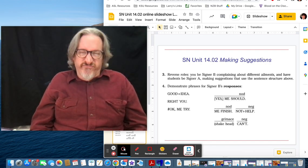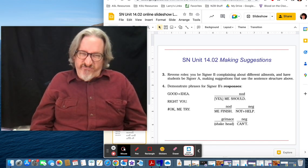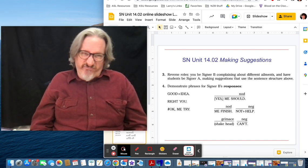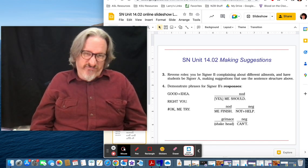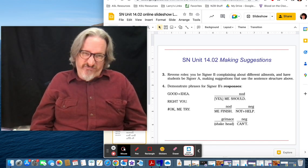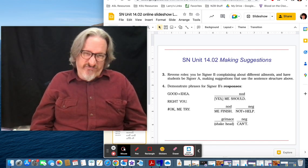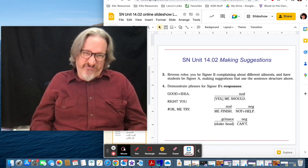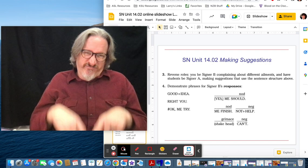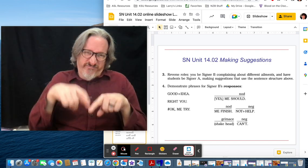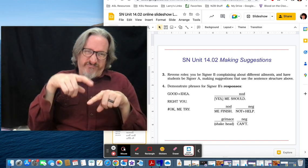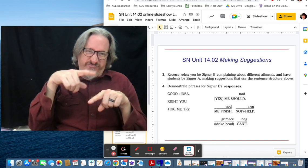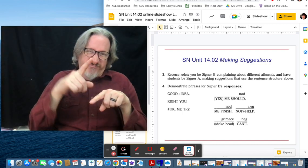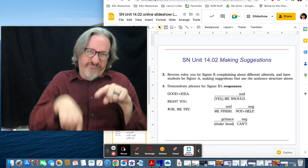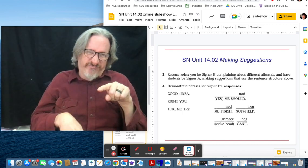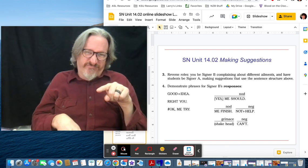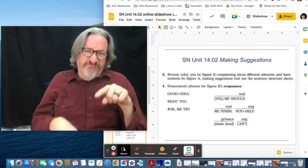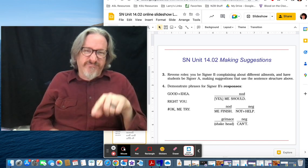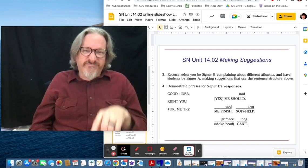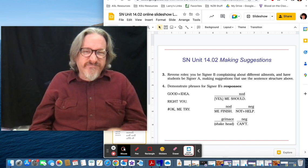Or